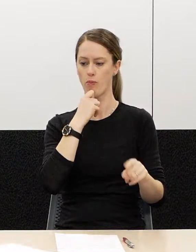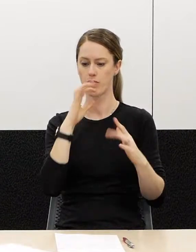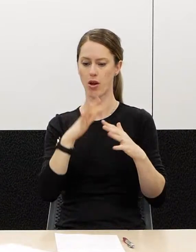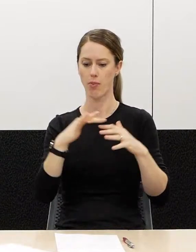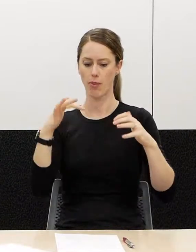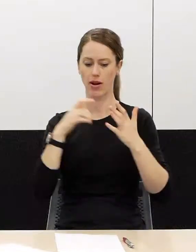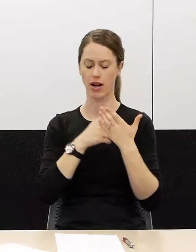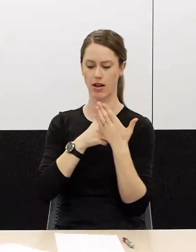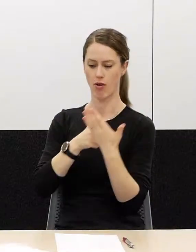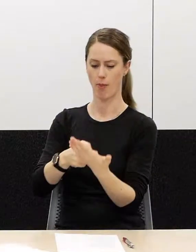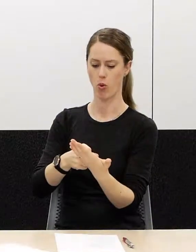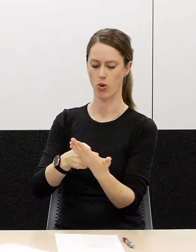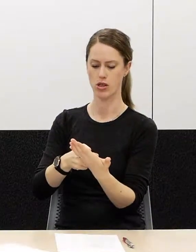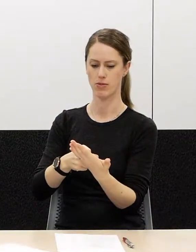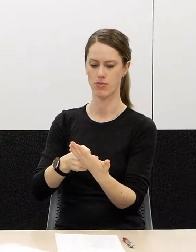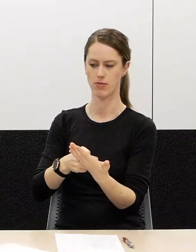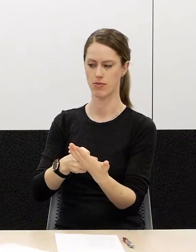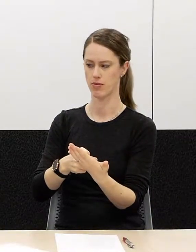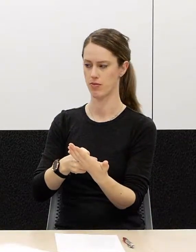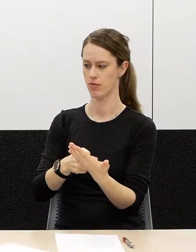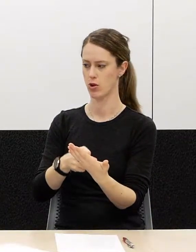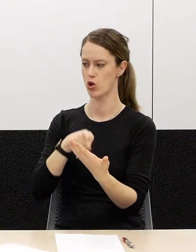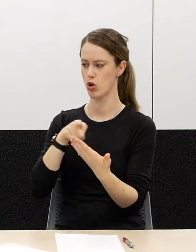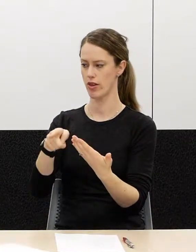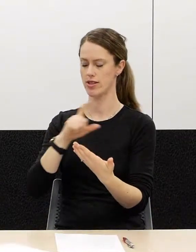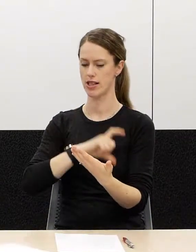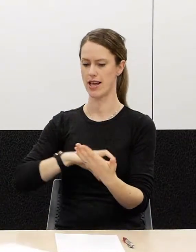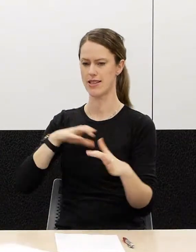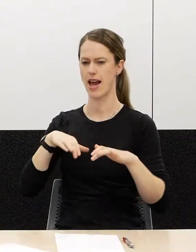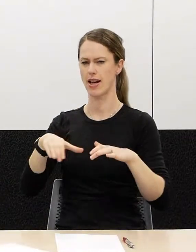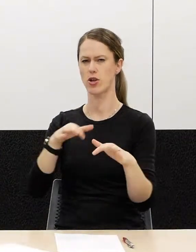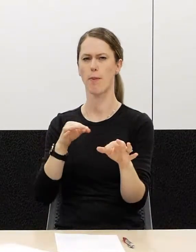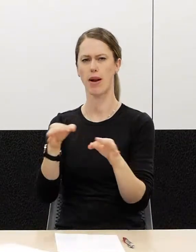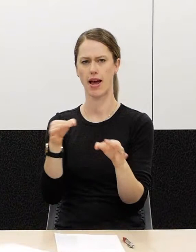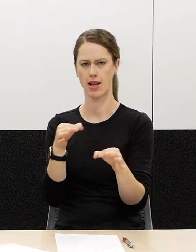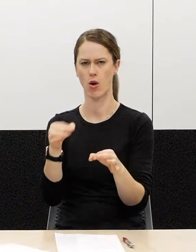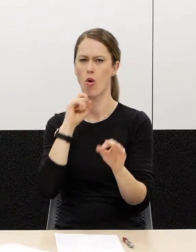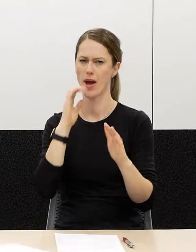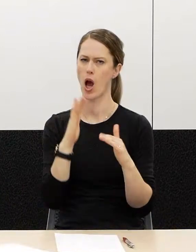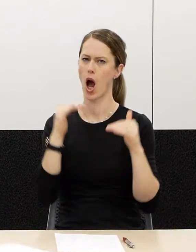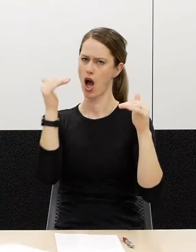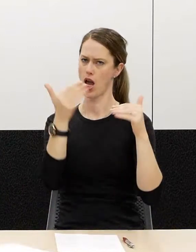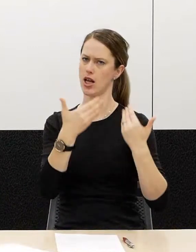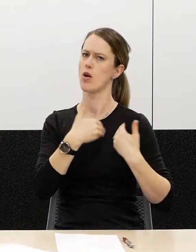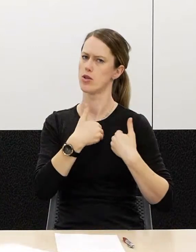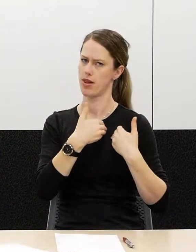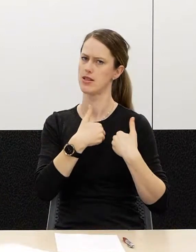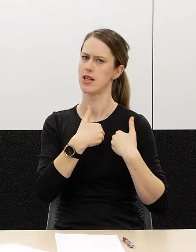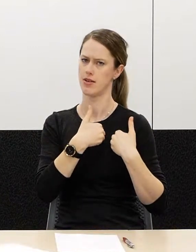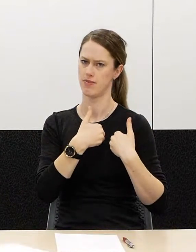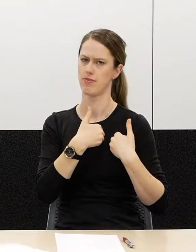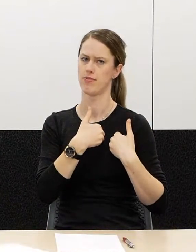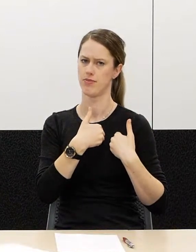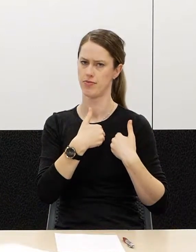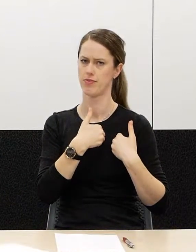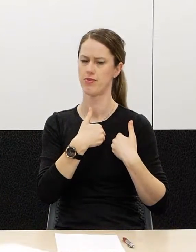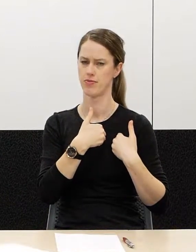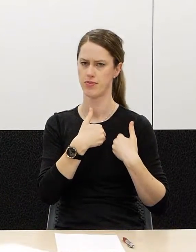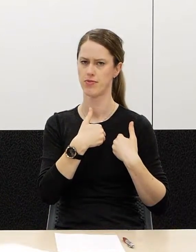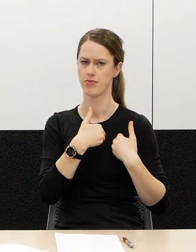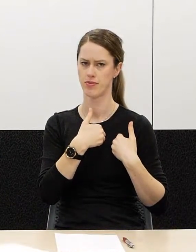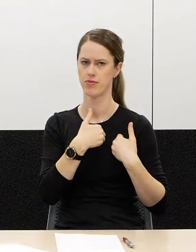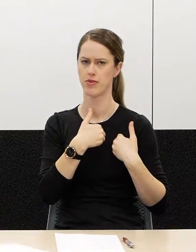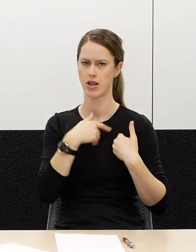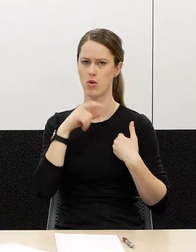report against this Cancer Action Plan. So there'll be a high level of accountability to the public for that,